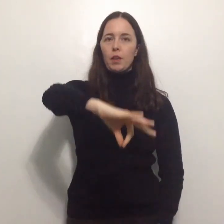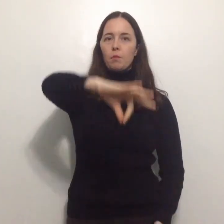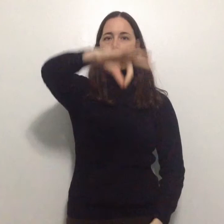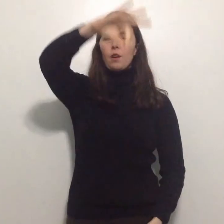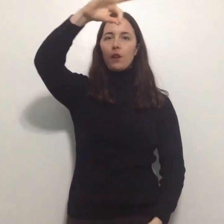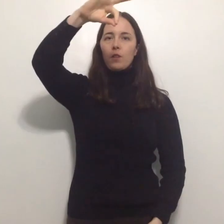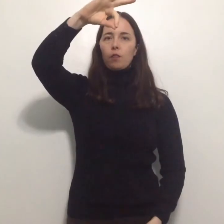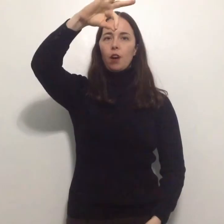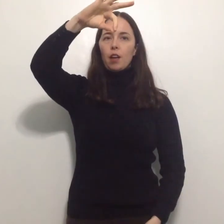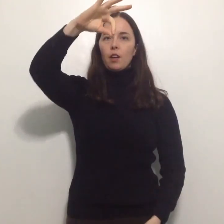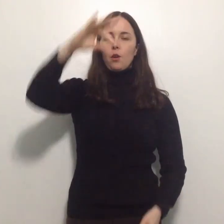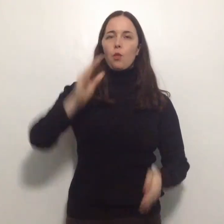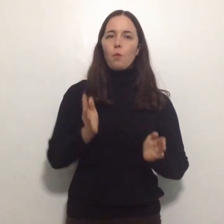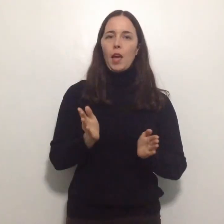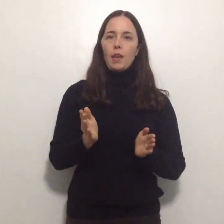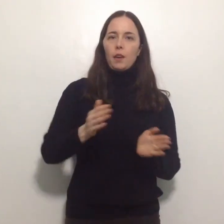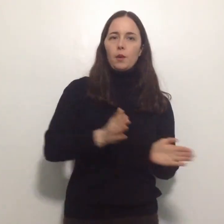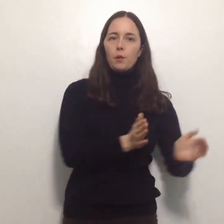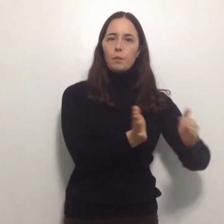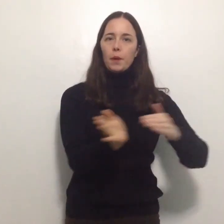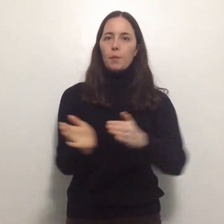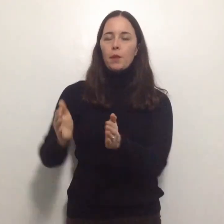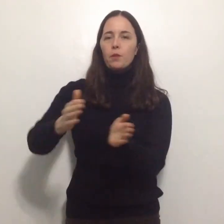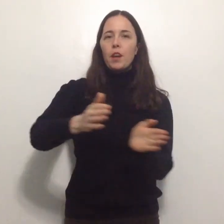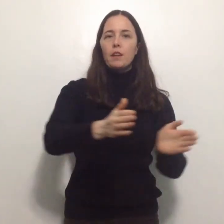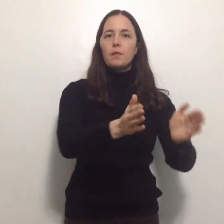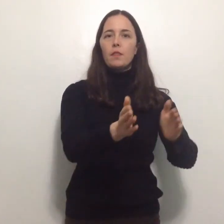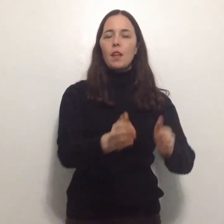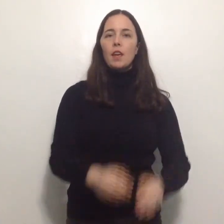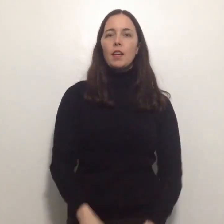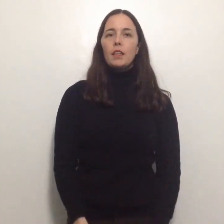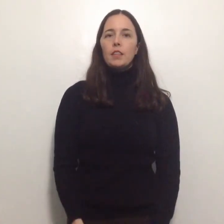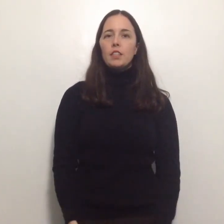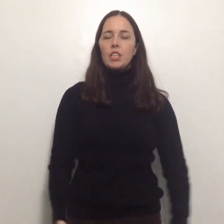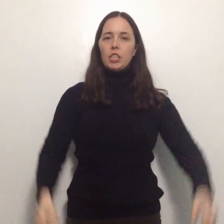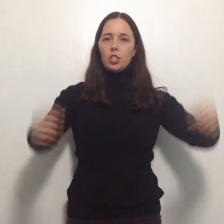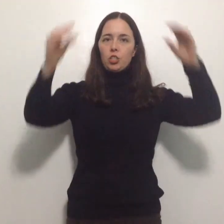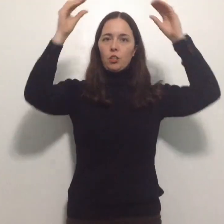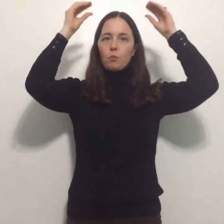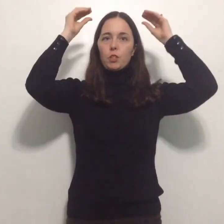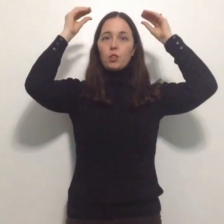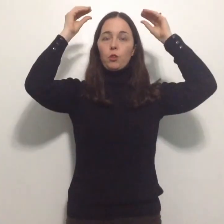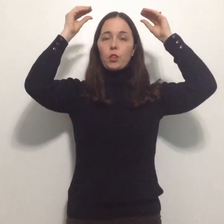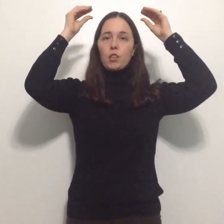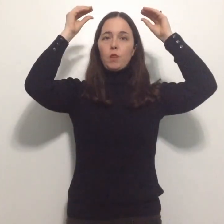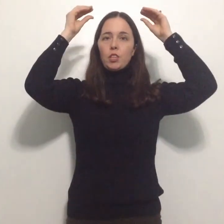up, find the way, make a path with your hand, teach, pretend you're holding a graduation